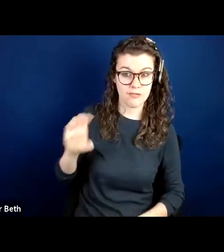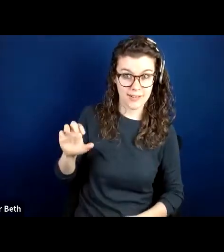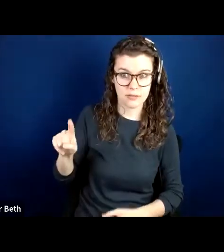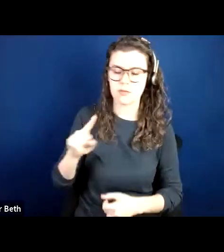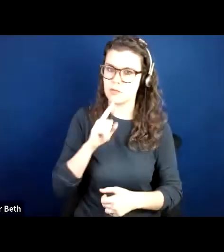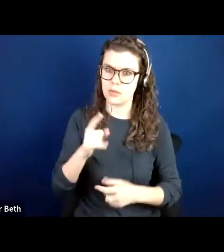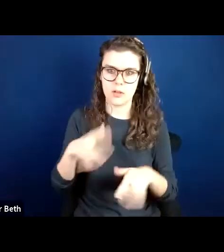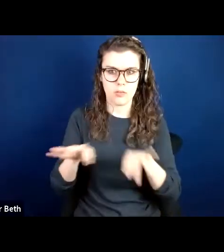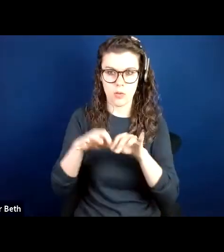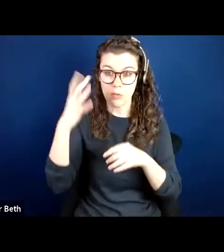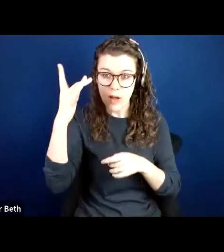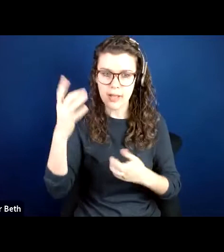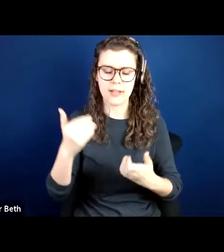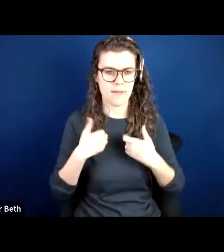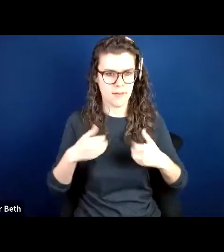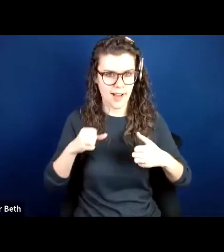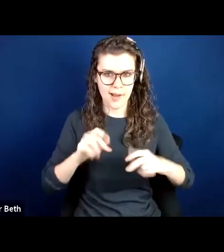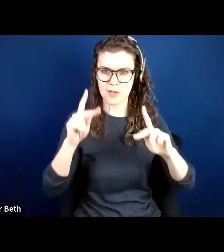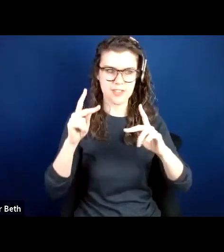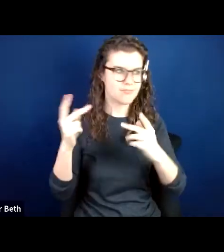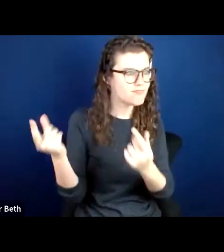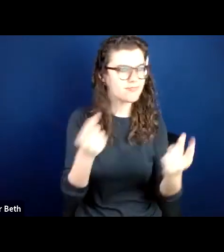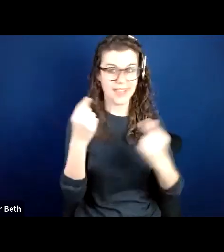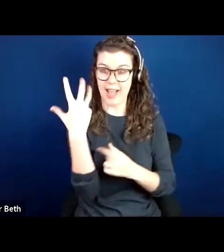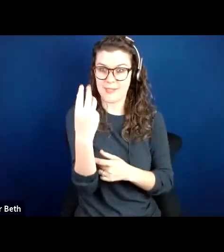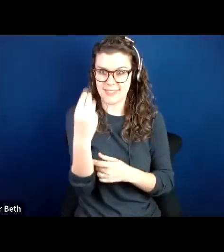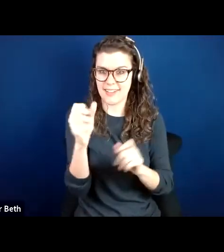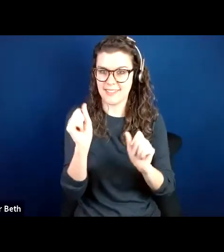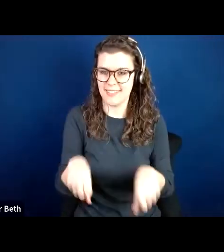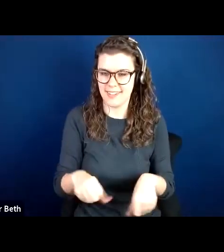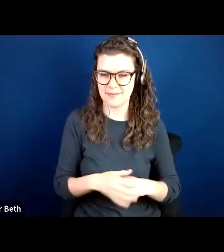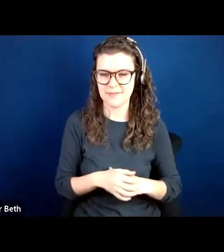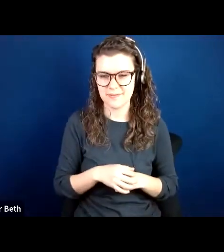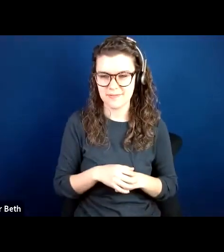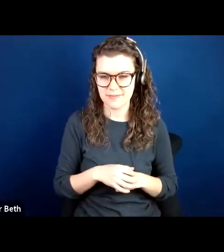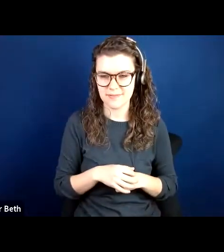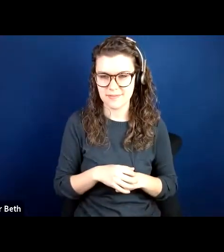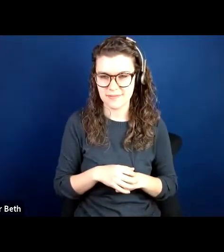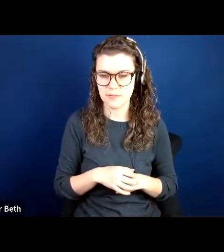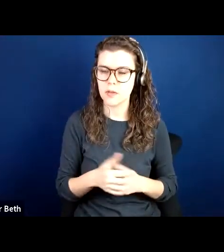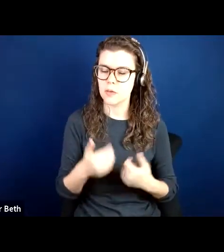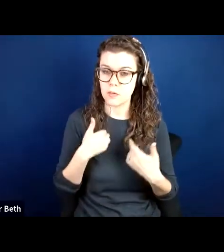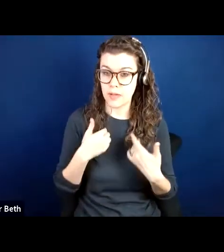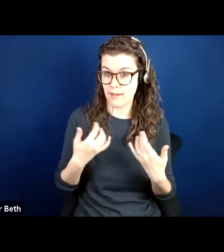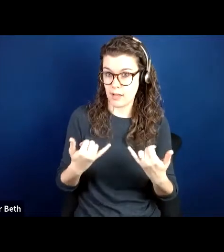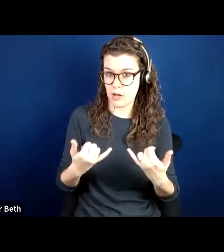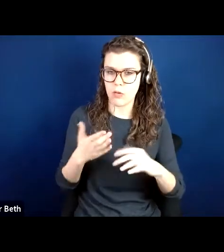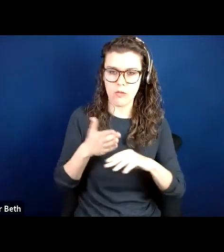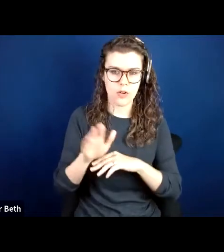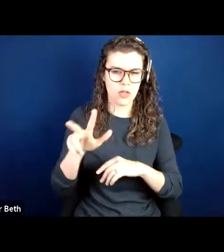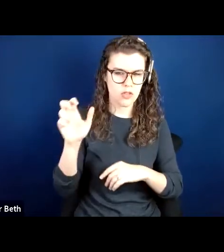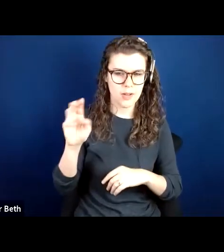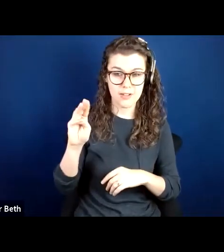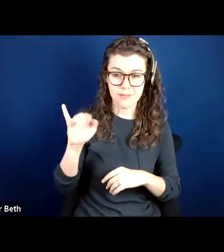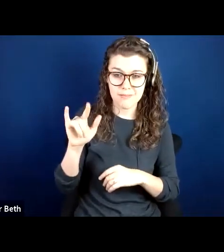vast opportunities to recreate outdoors. We have over 300 miles